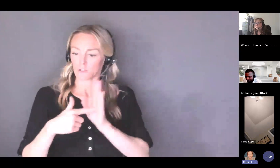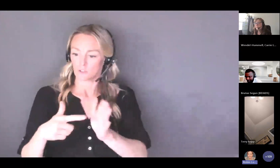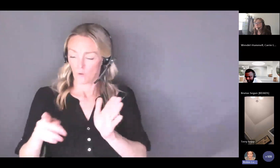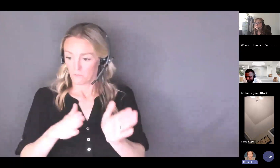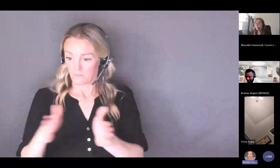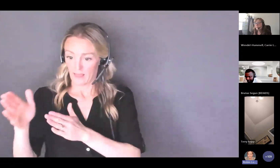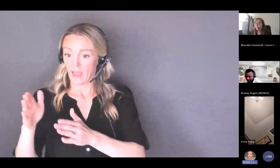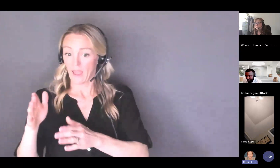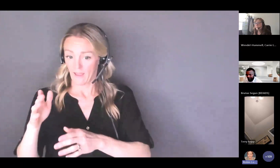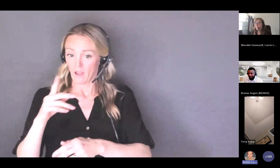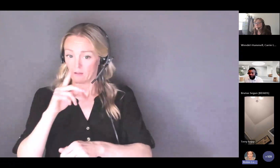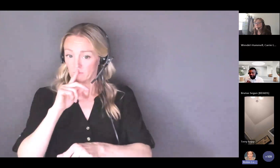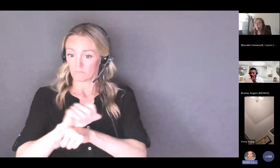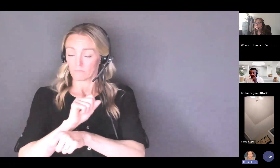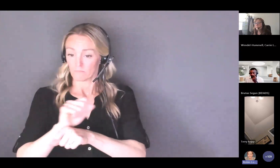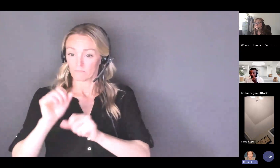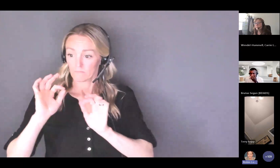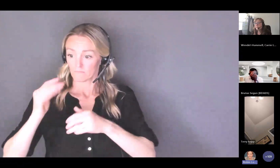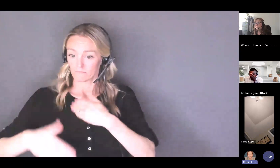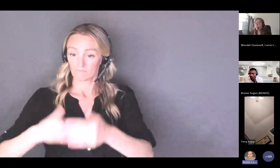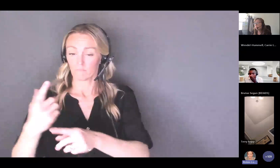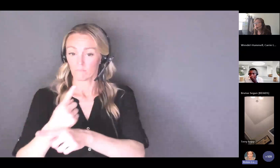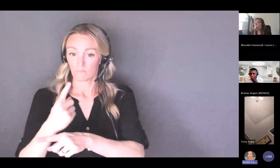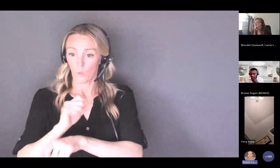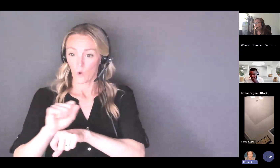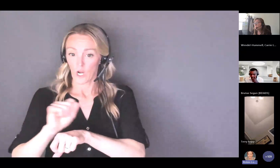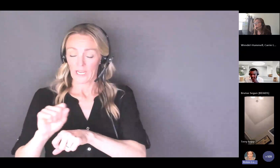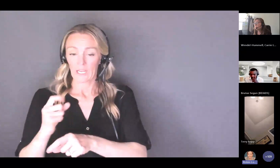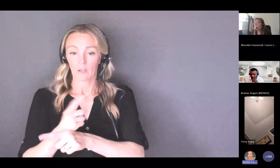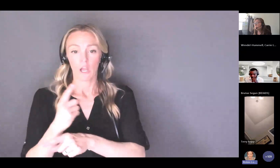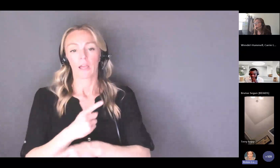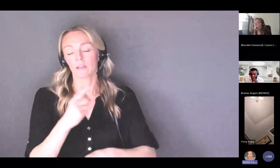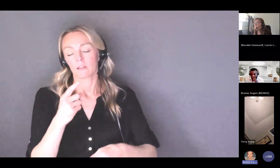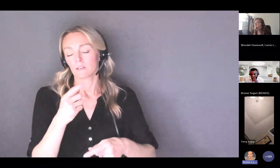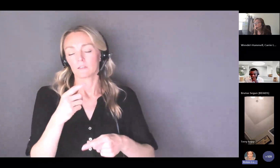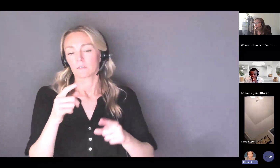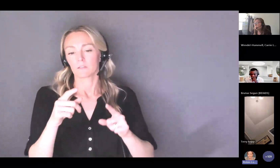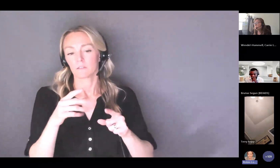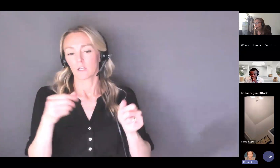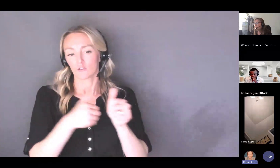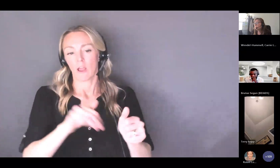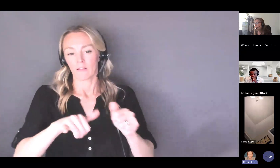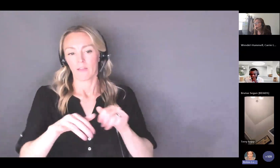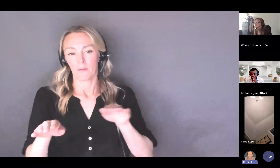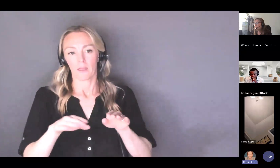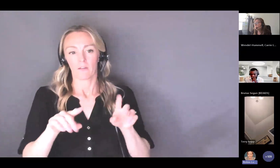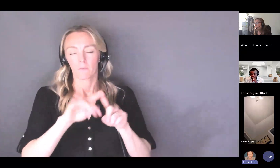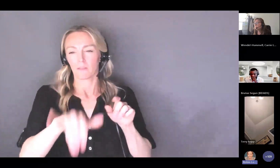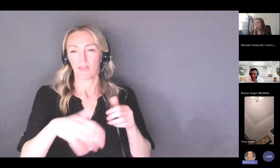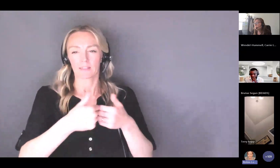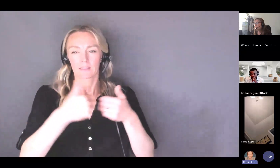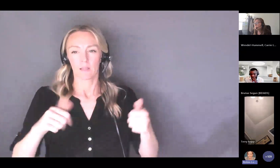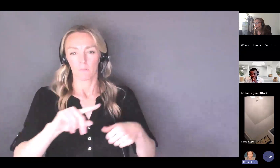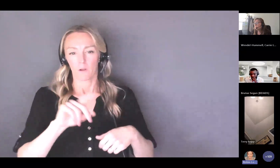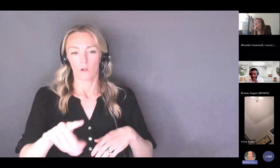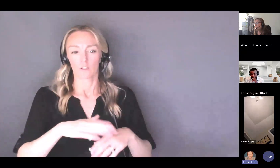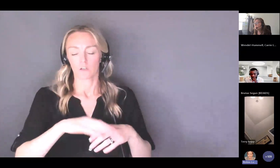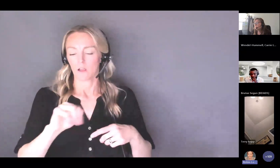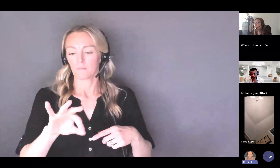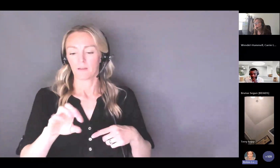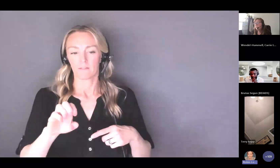and to track that behavior. But that is a separate question on the MIFI for the